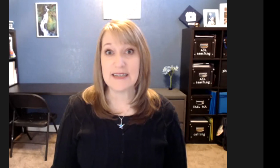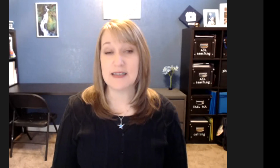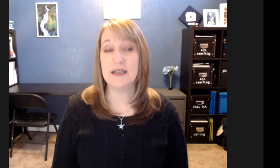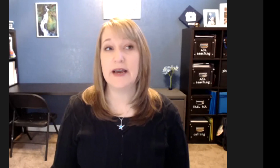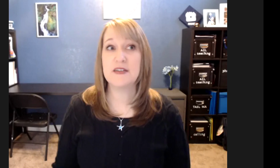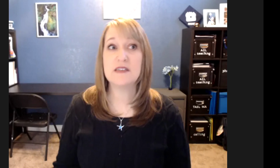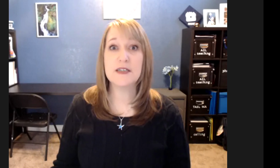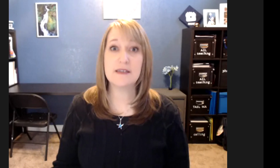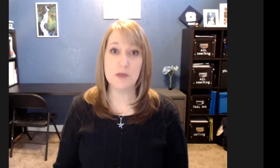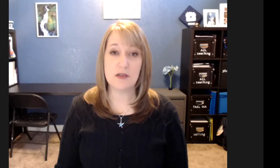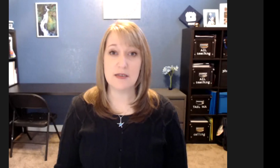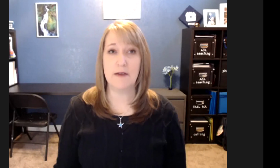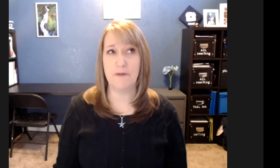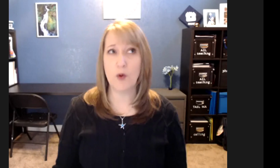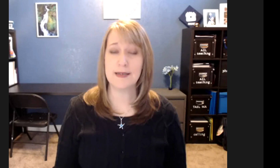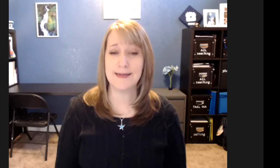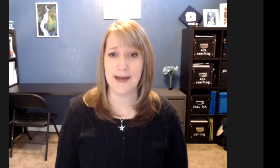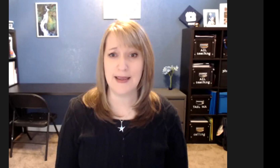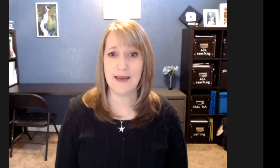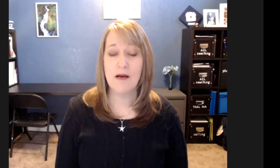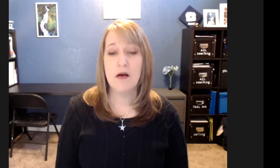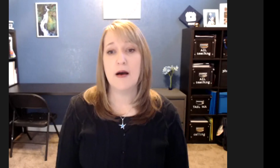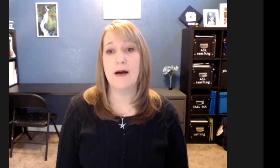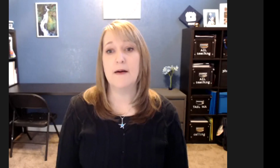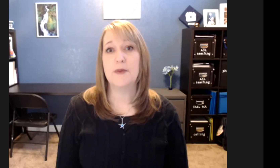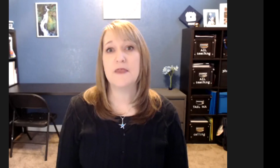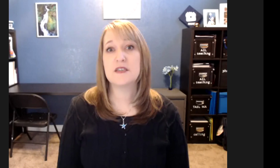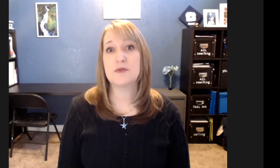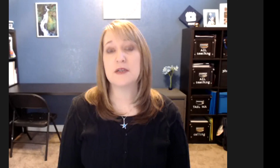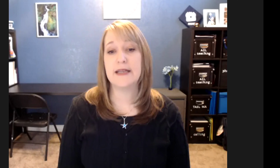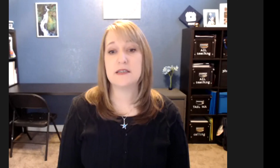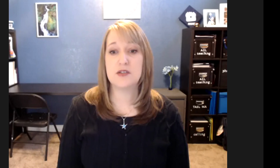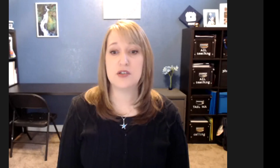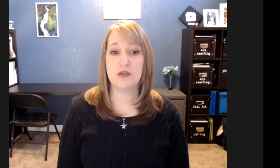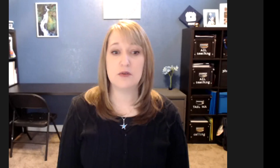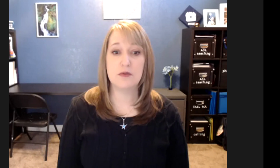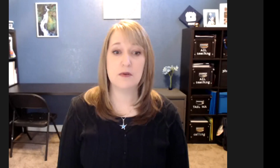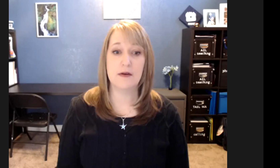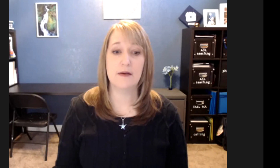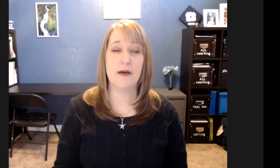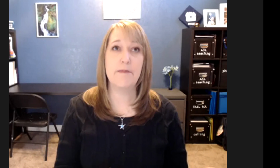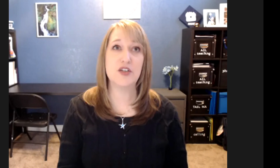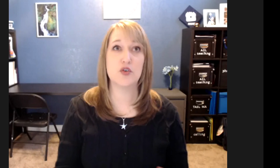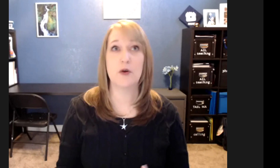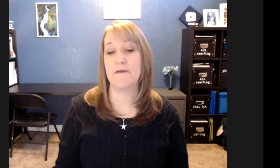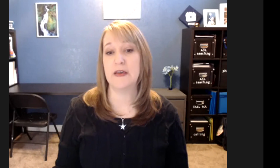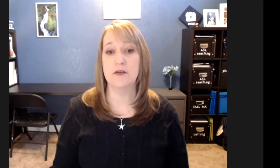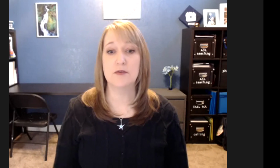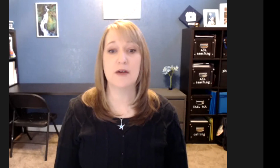Studies. Now, this is very similar to the sign for study, but this relates to a major or a field, right?